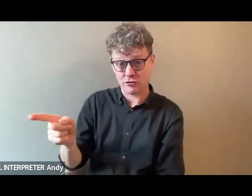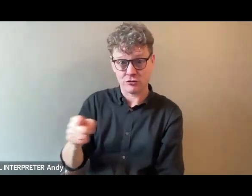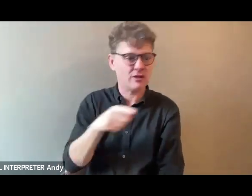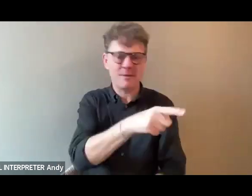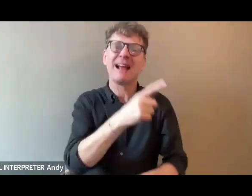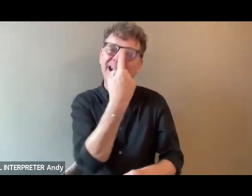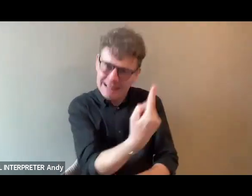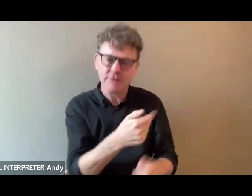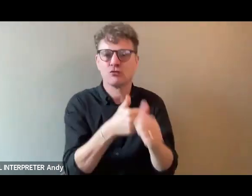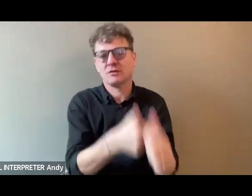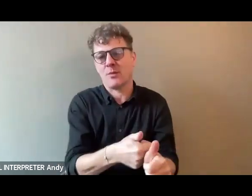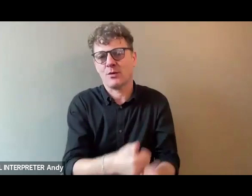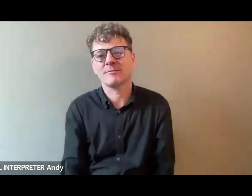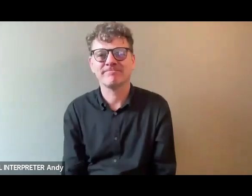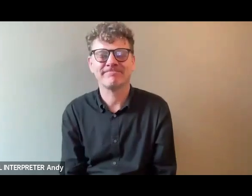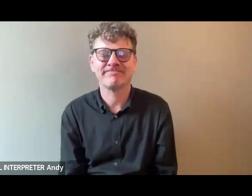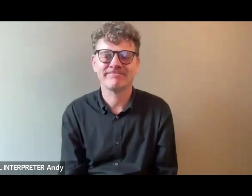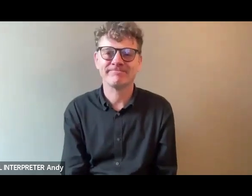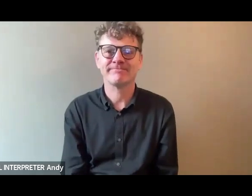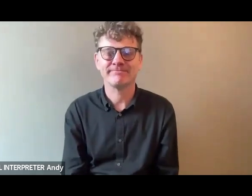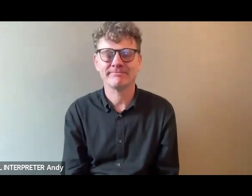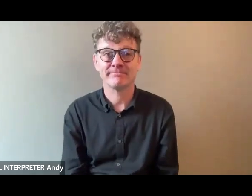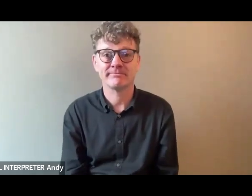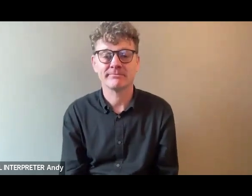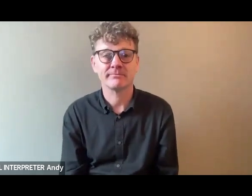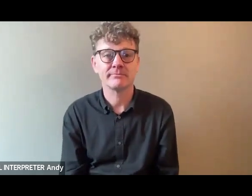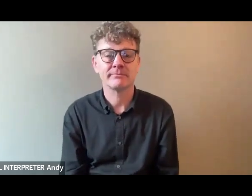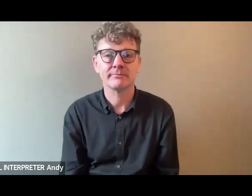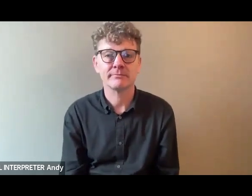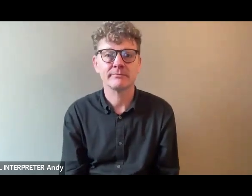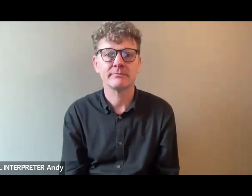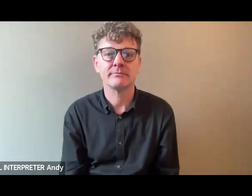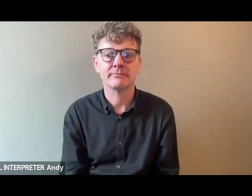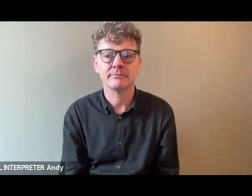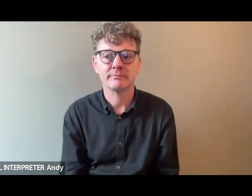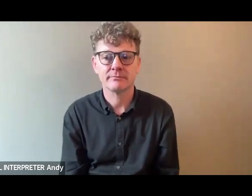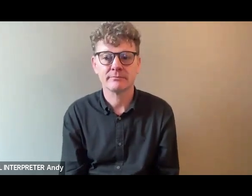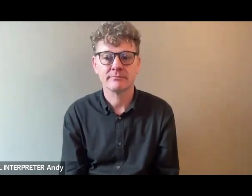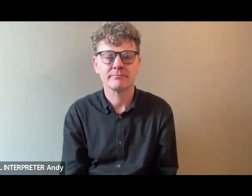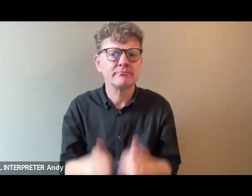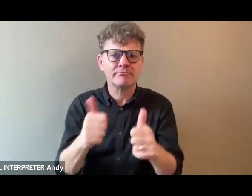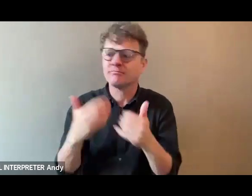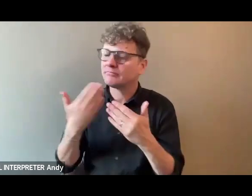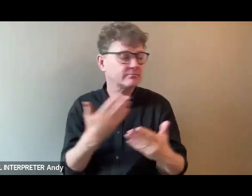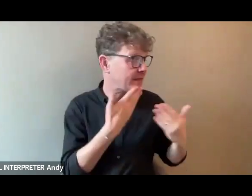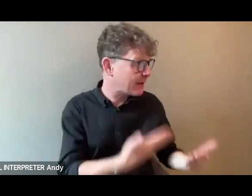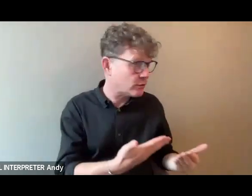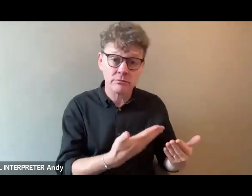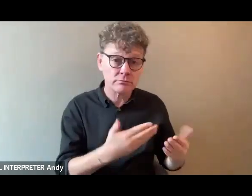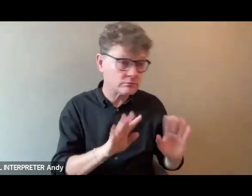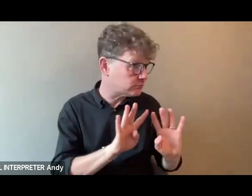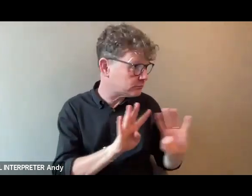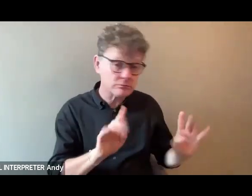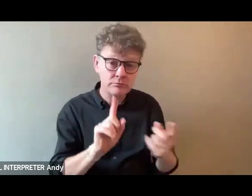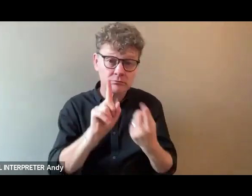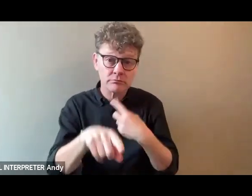support. Thank you very much. Anybody on the panel want to tackle